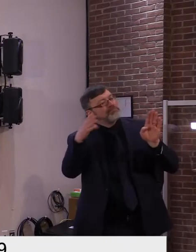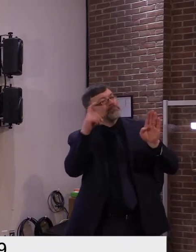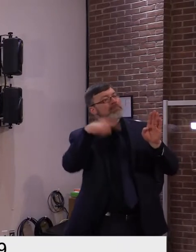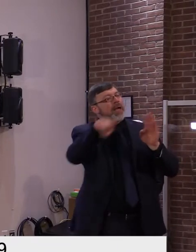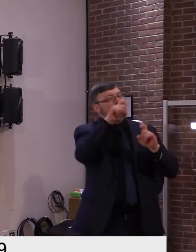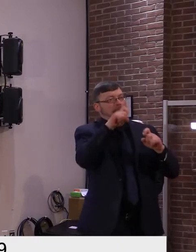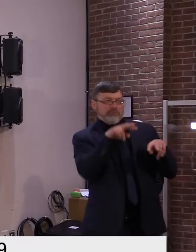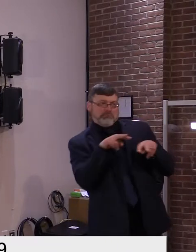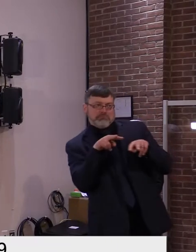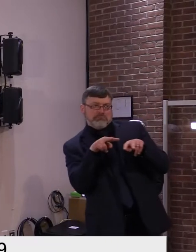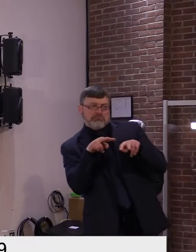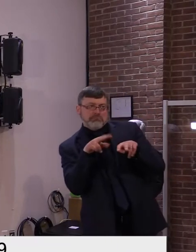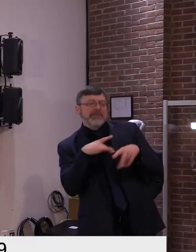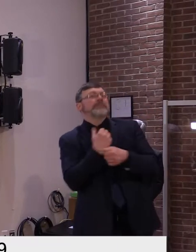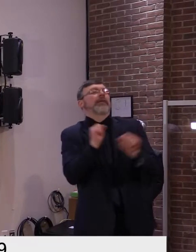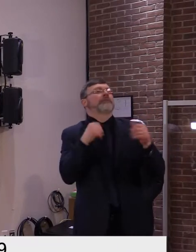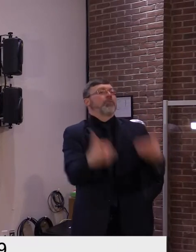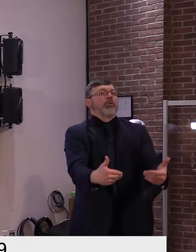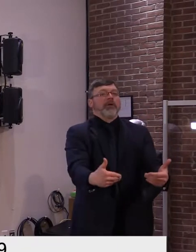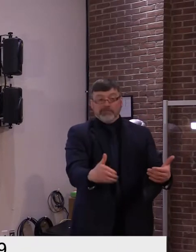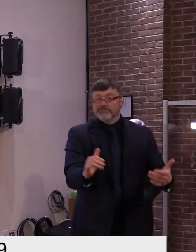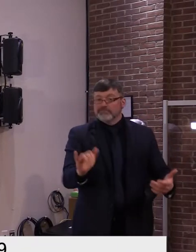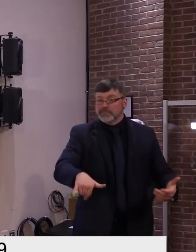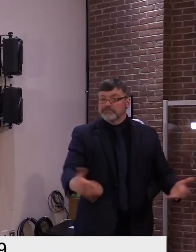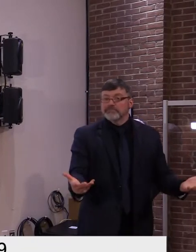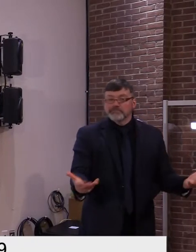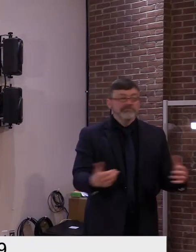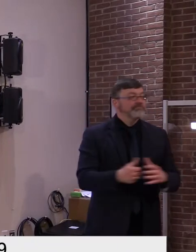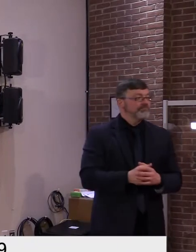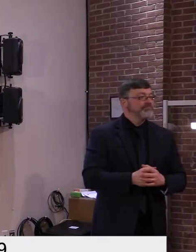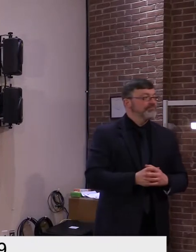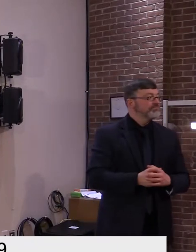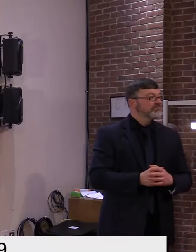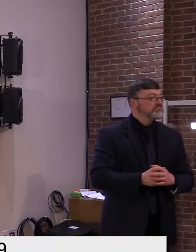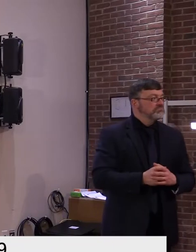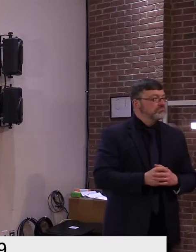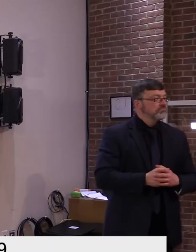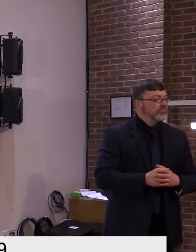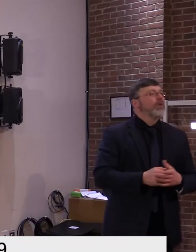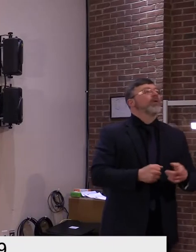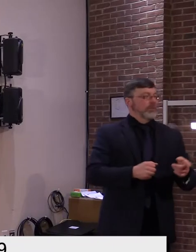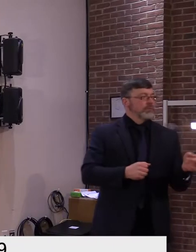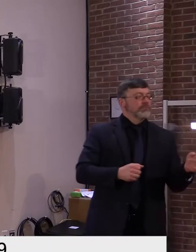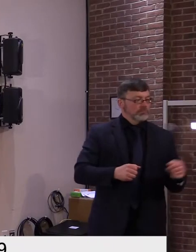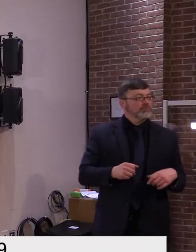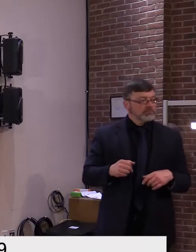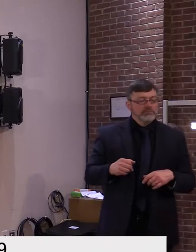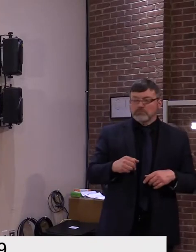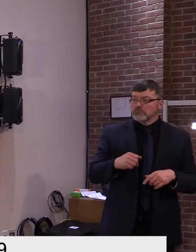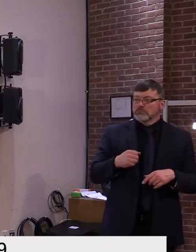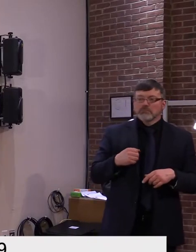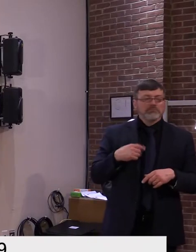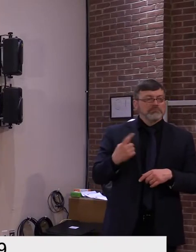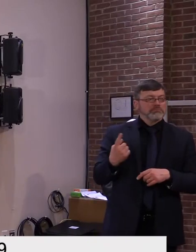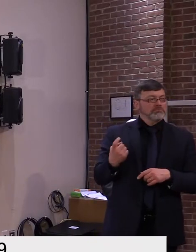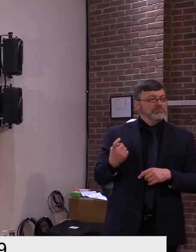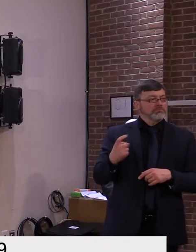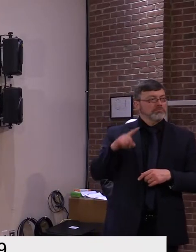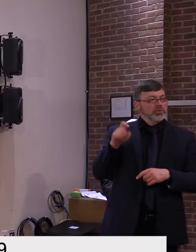Just for clarification, what was the team that was affected by Missisquoi? Last I knew, Essex was the last team to